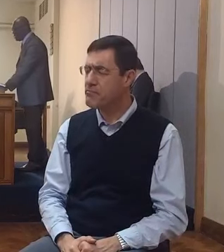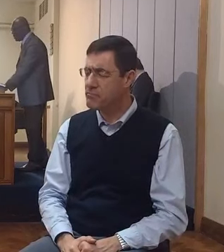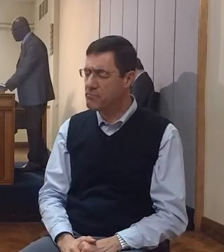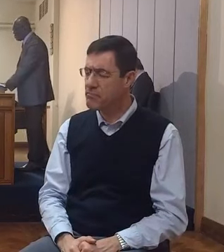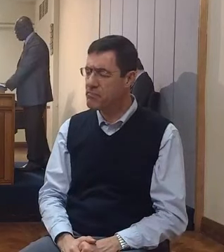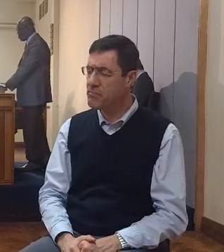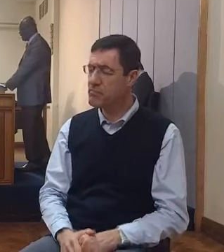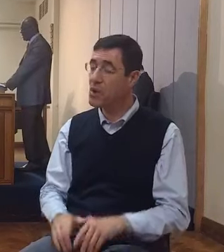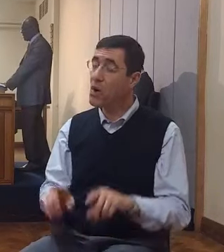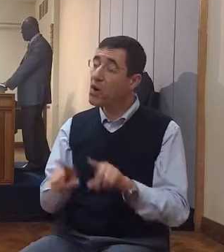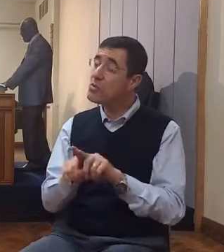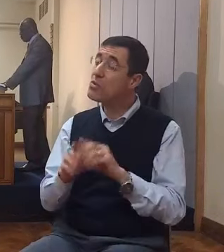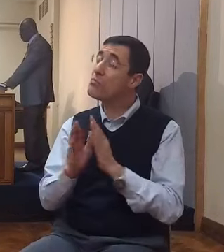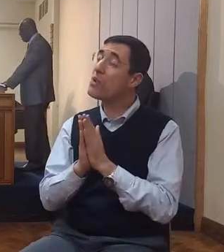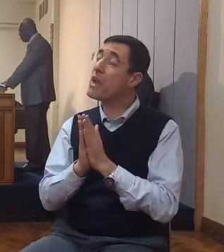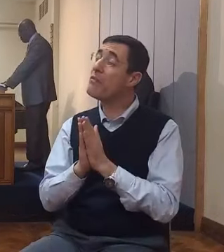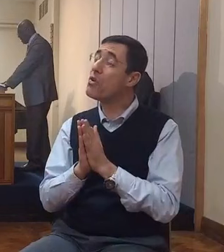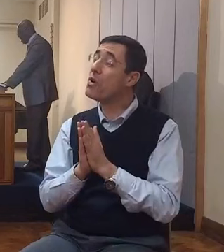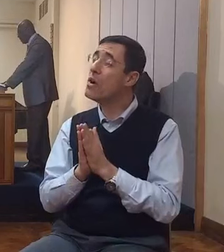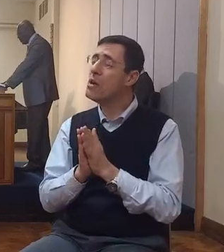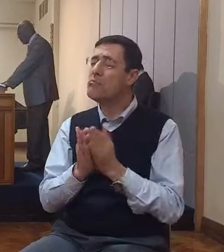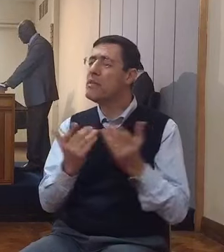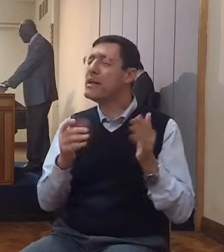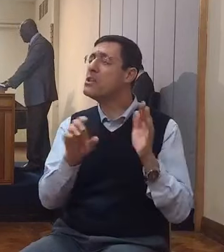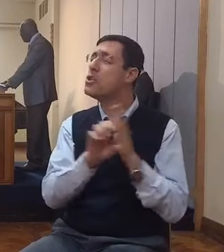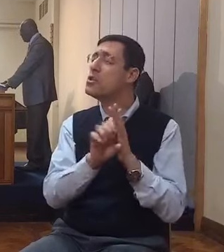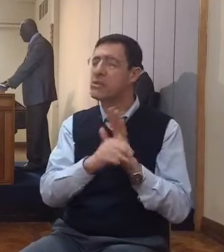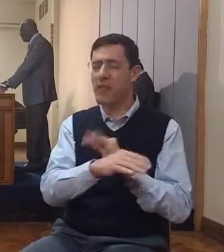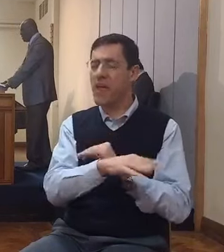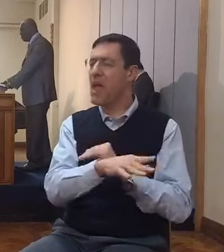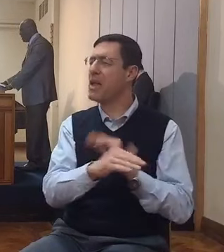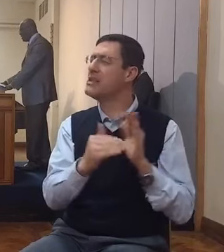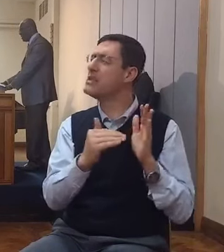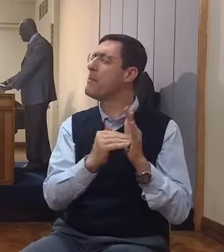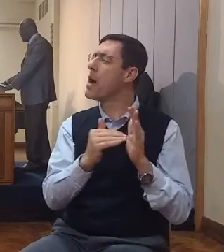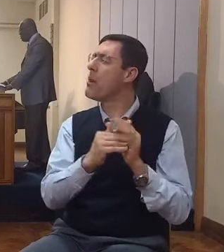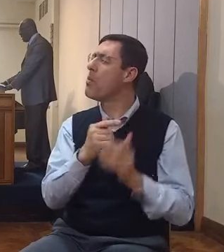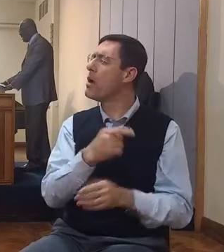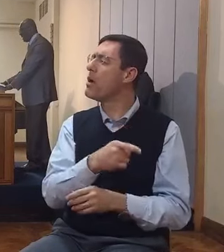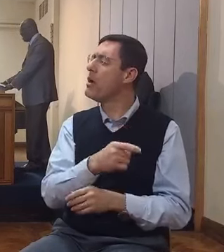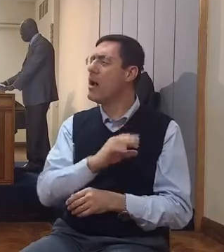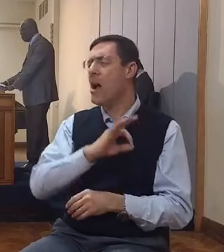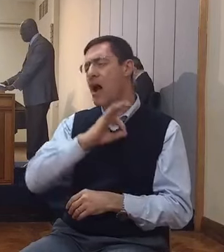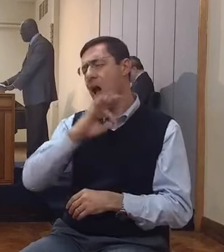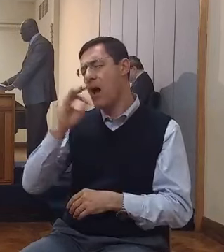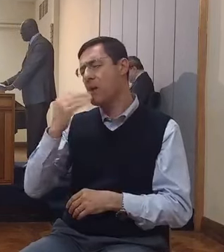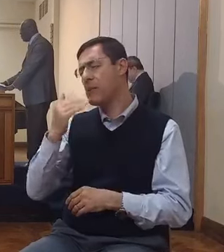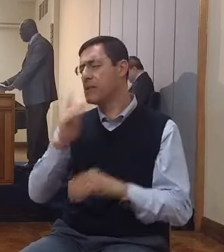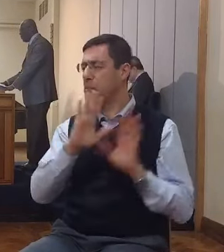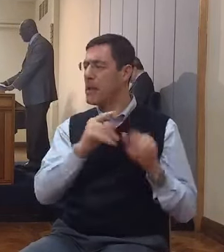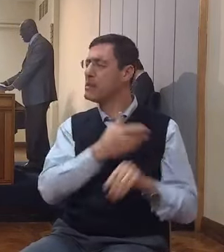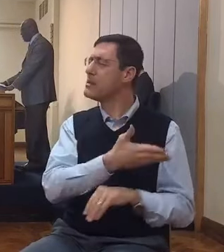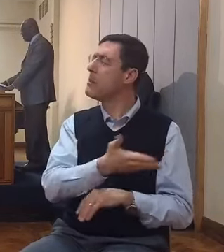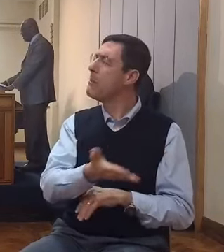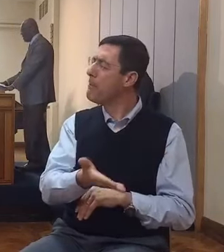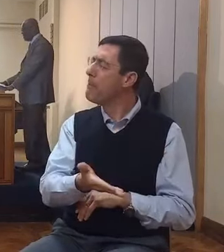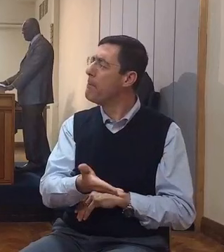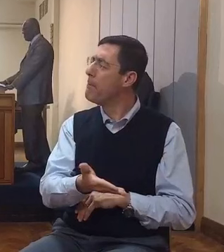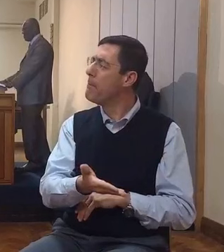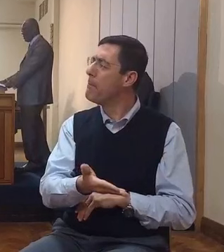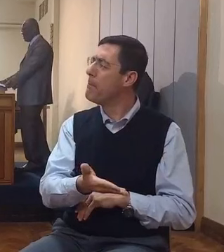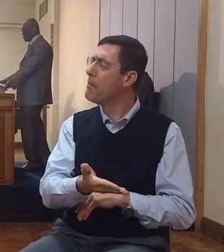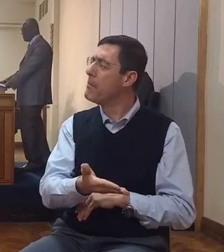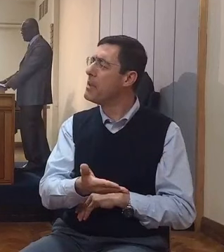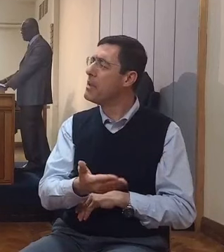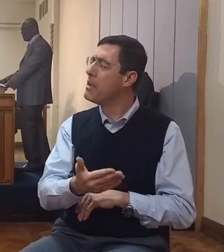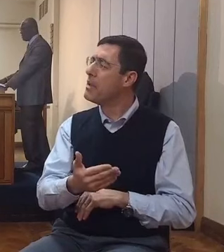churches there we support in Zimbabwe and pray, Lord, that it may please thee to bless them. Oh, that relief,